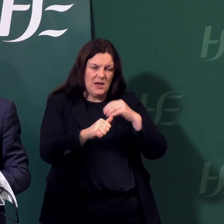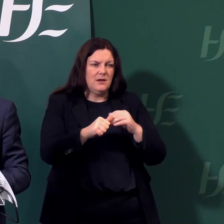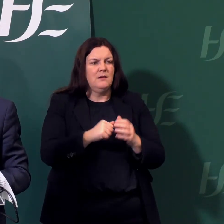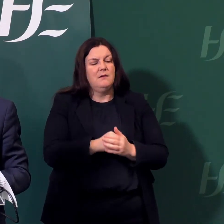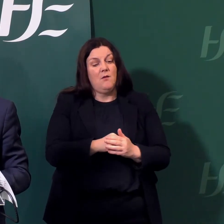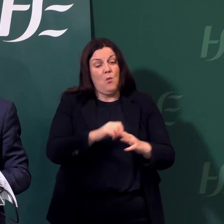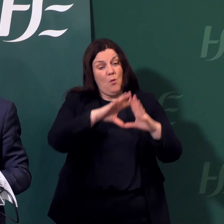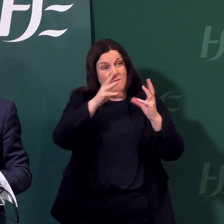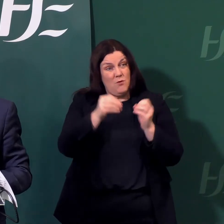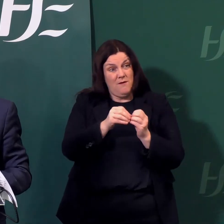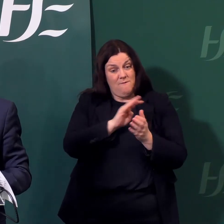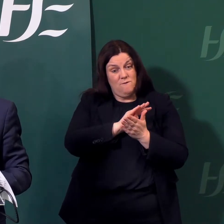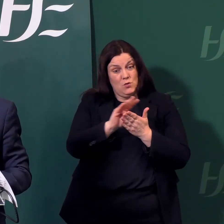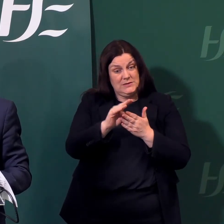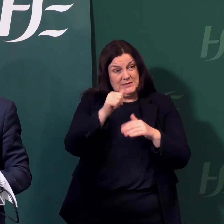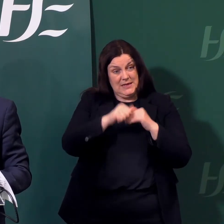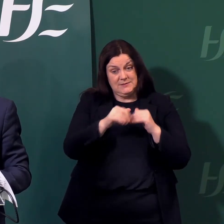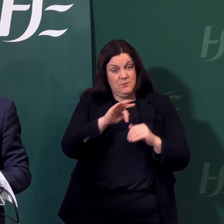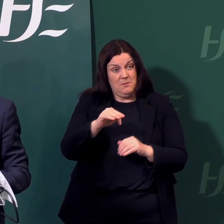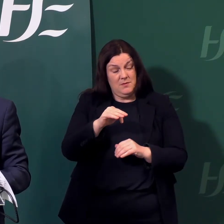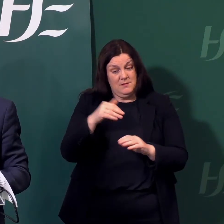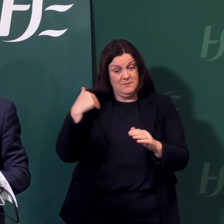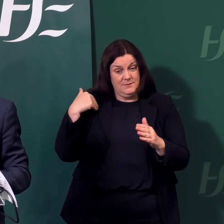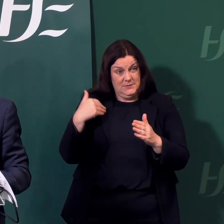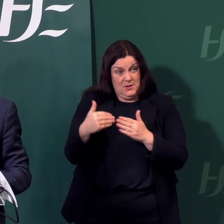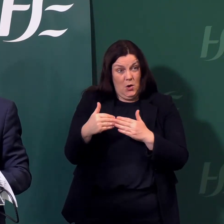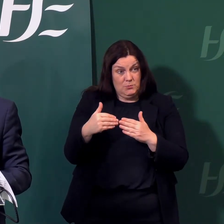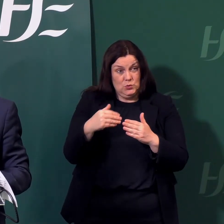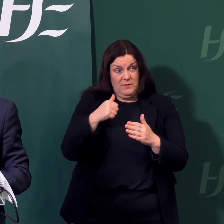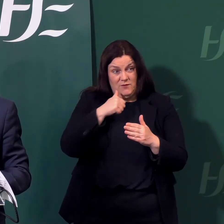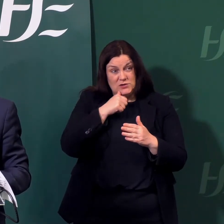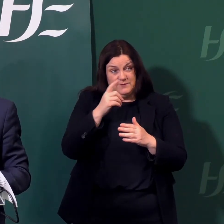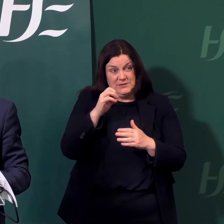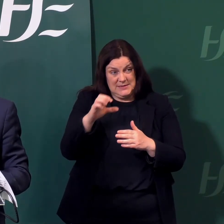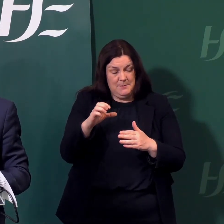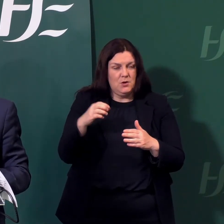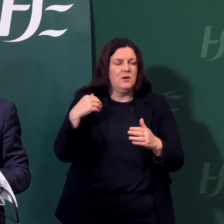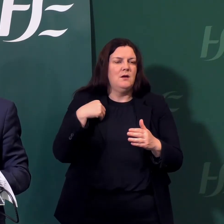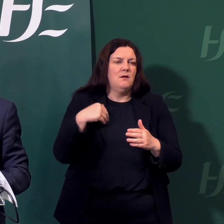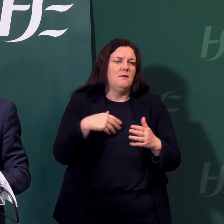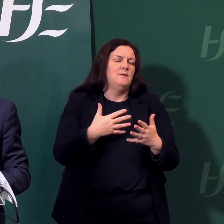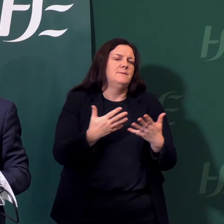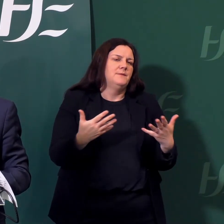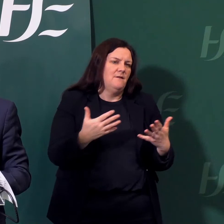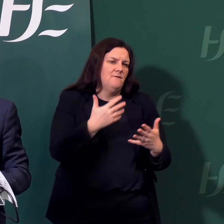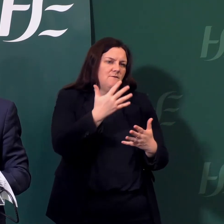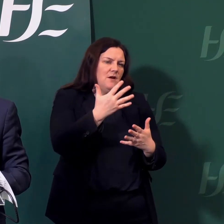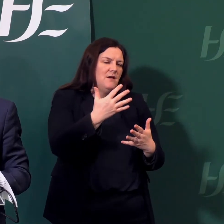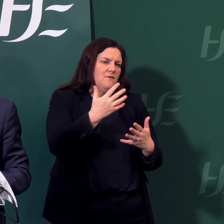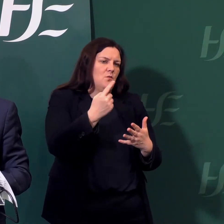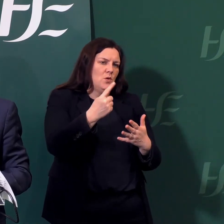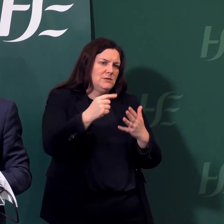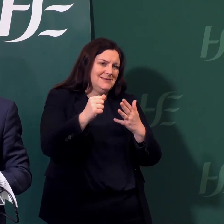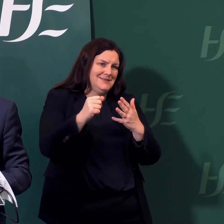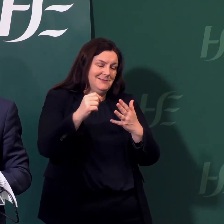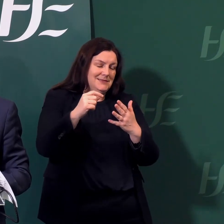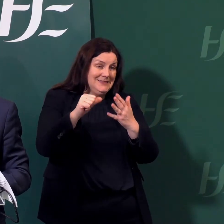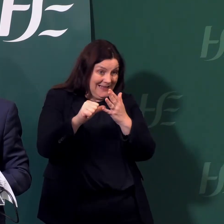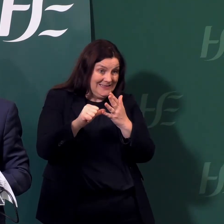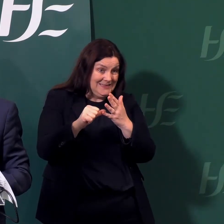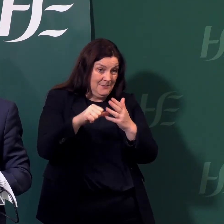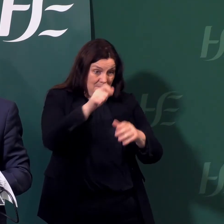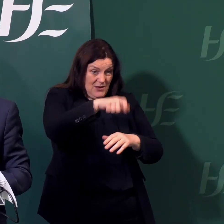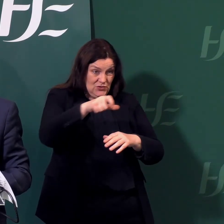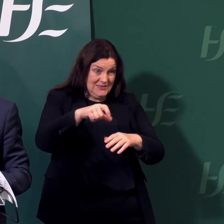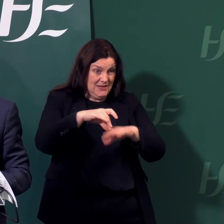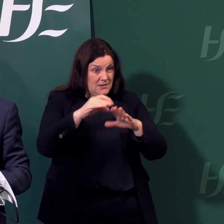days to the 1st of December, 506 patients have been hospitalised to date. Of the 506,